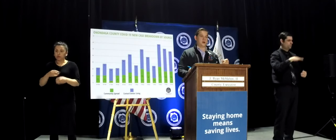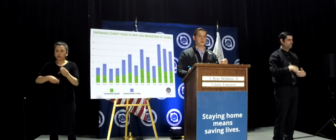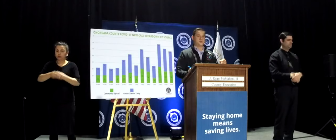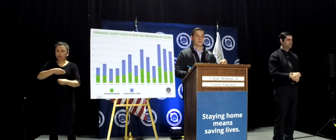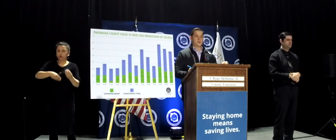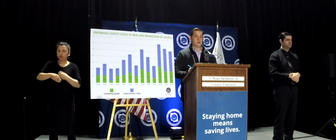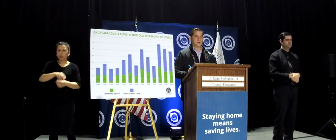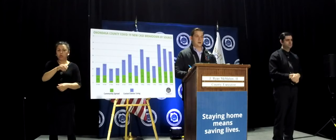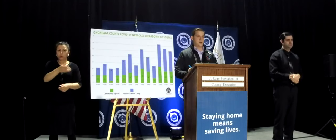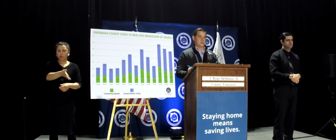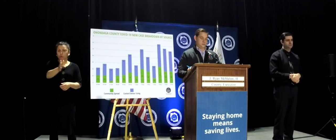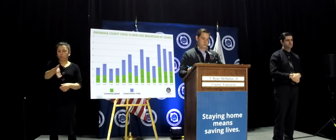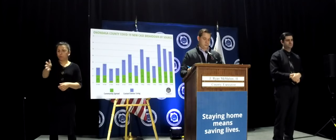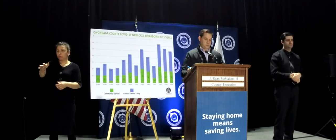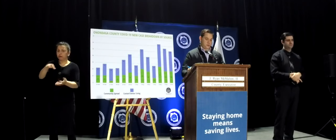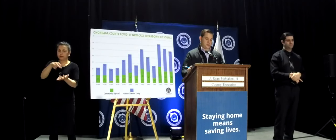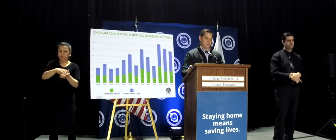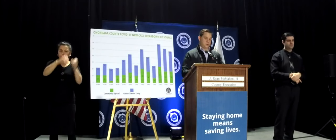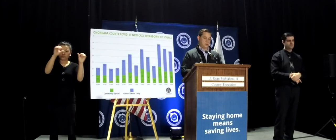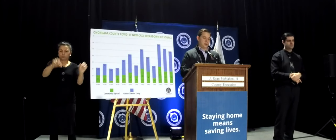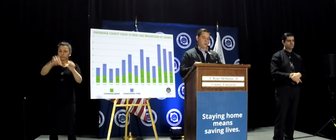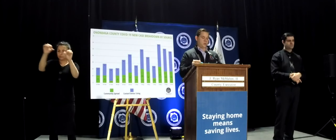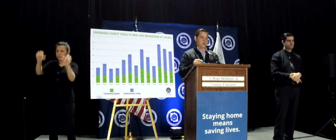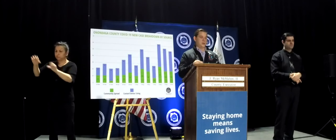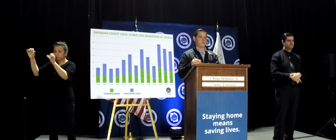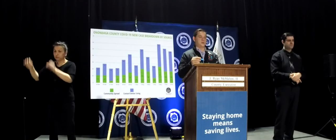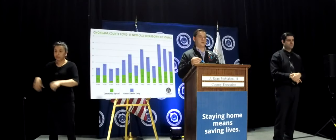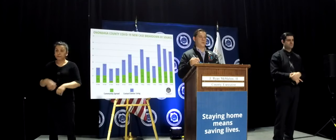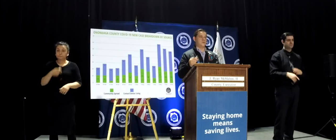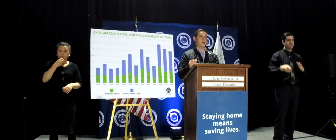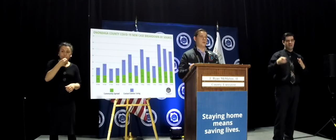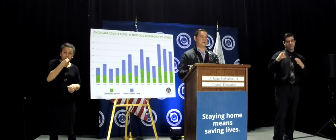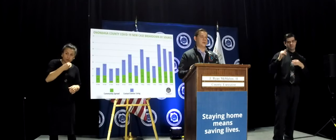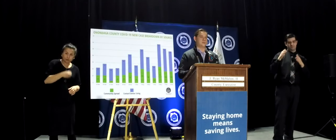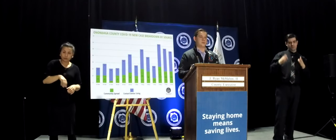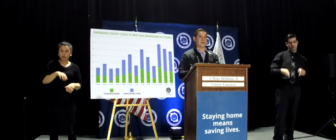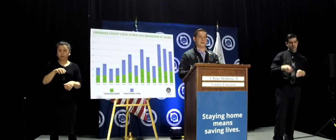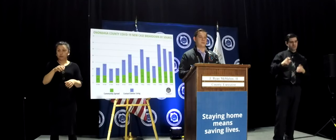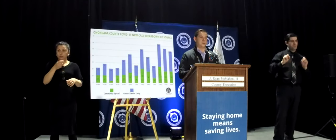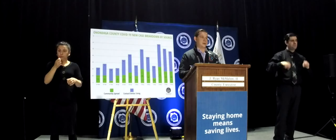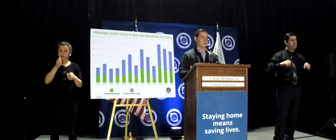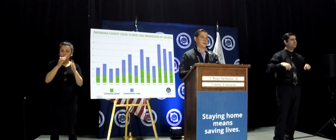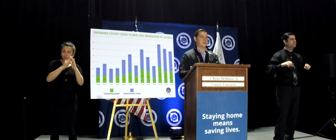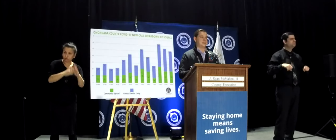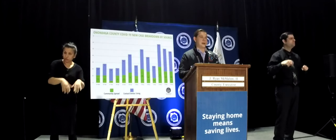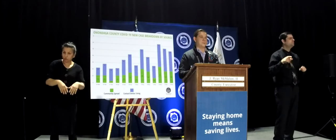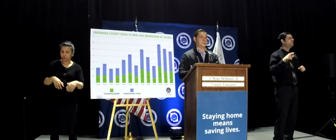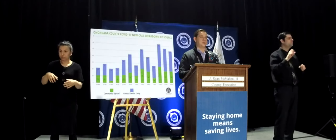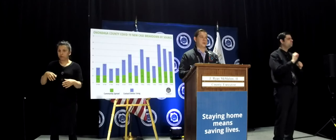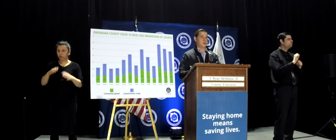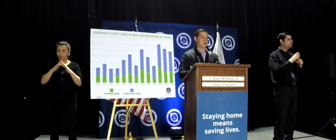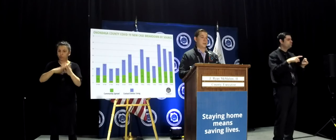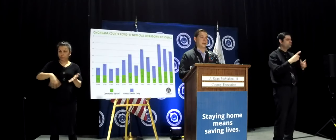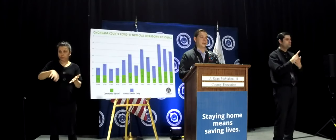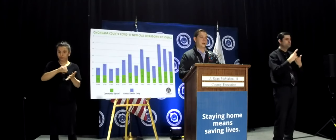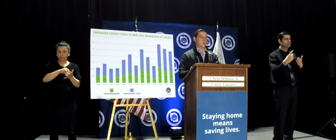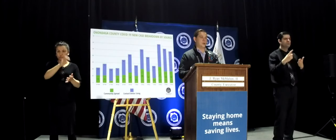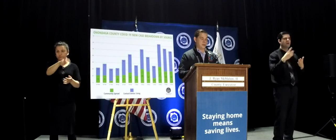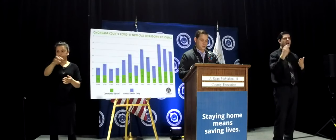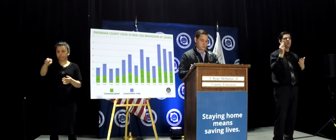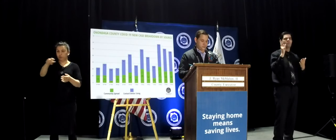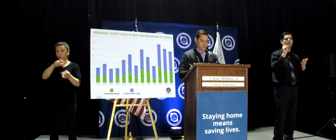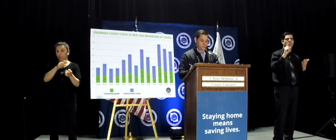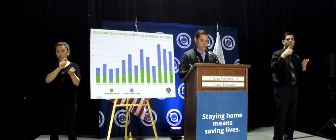their errands, and this is what a regular weekend looks like for most families at different times. Maybe not as many stops, but many